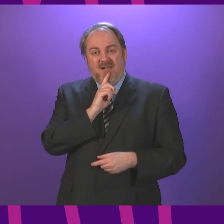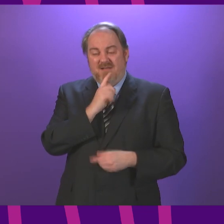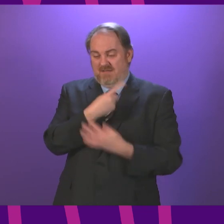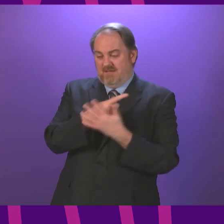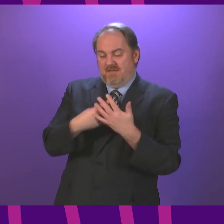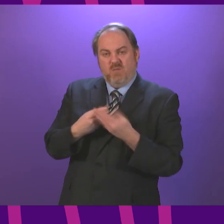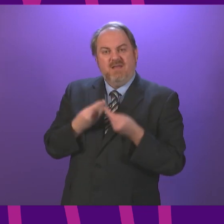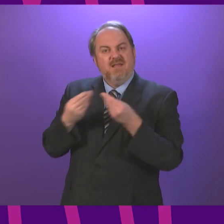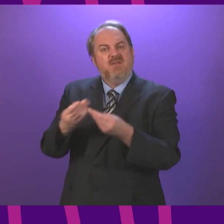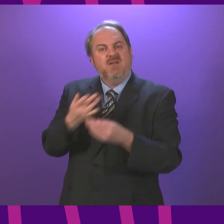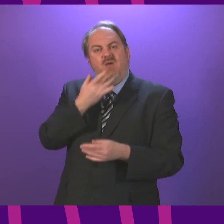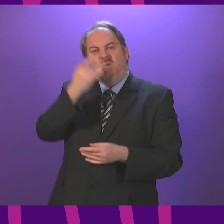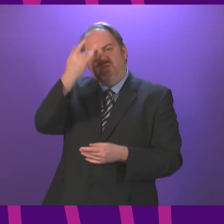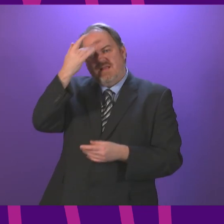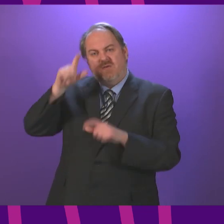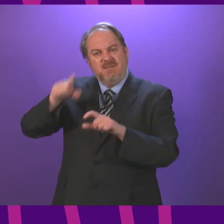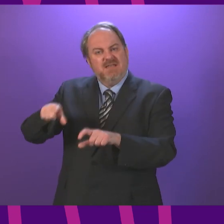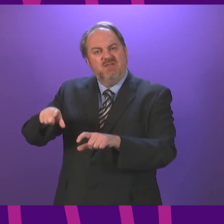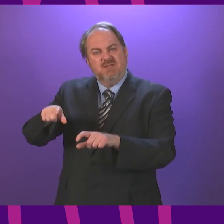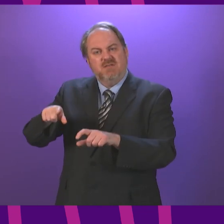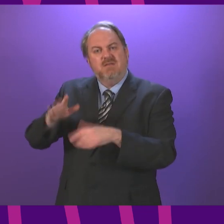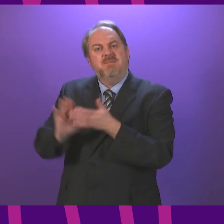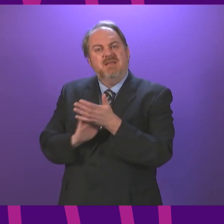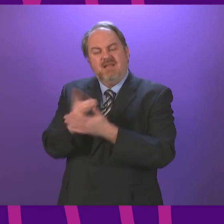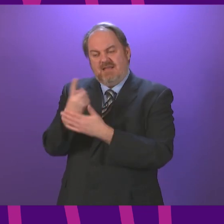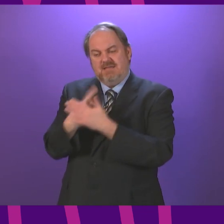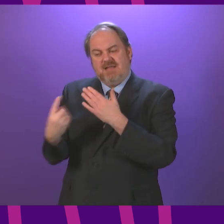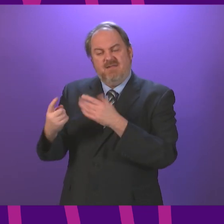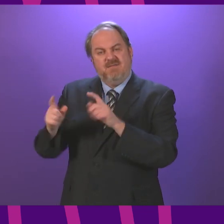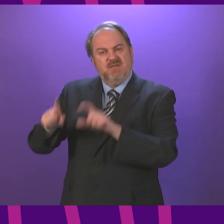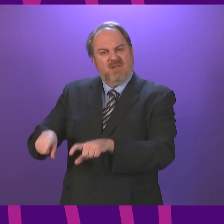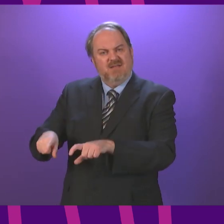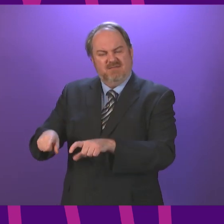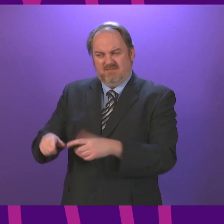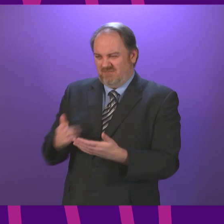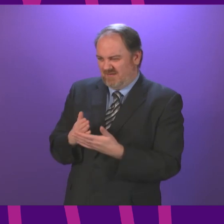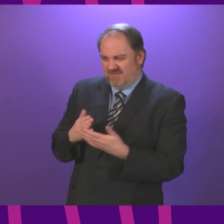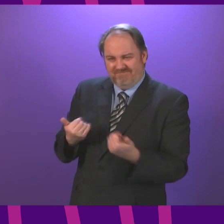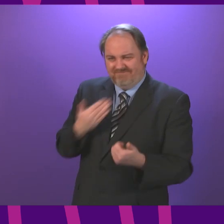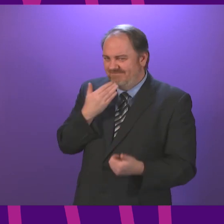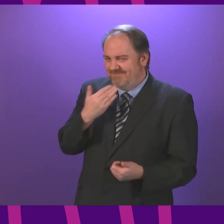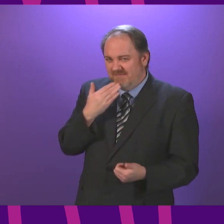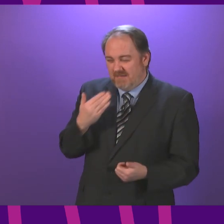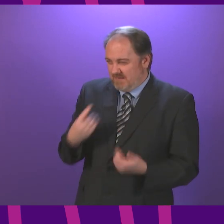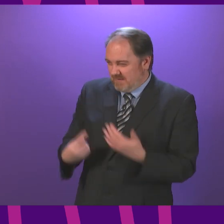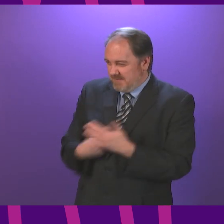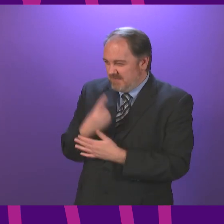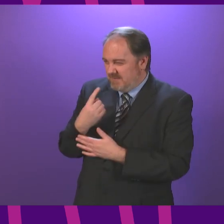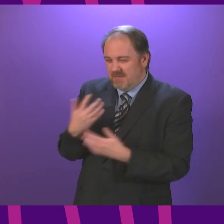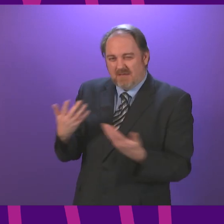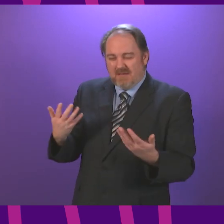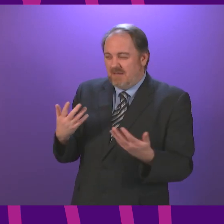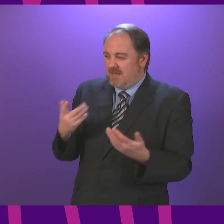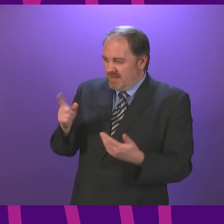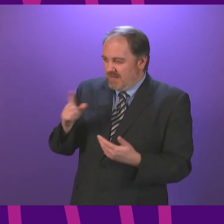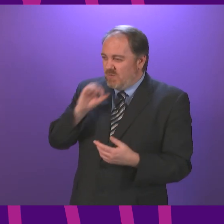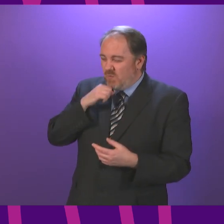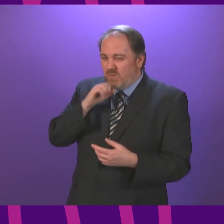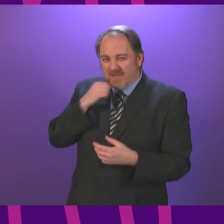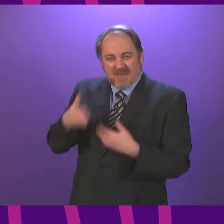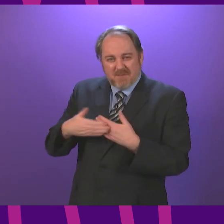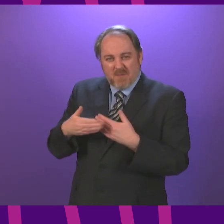were provided hotel accommodation to self-isolate. Can the First Minister confirm whether there has been any progress at all